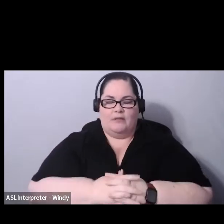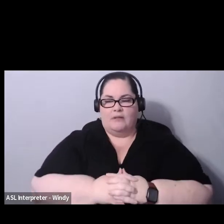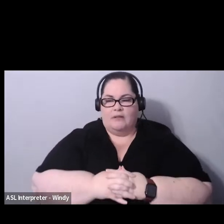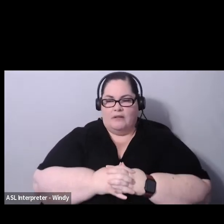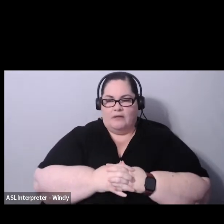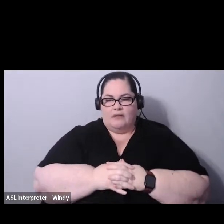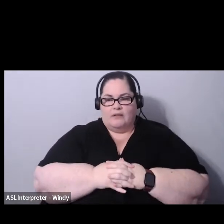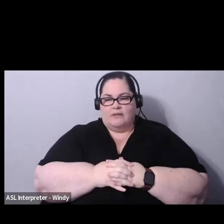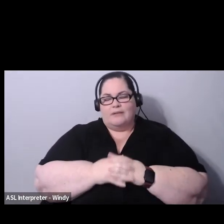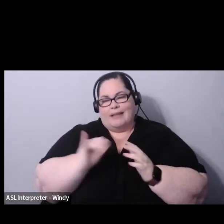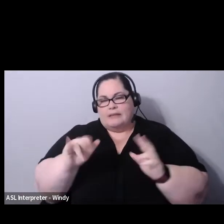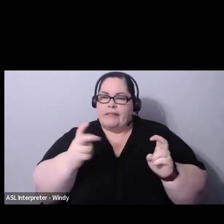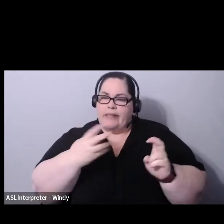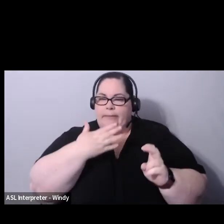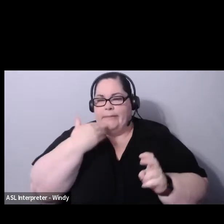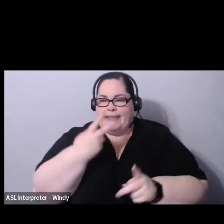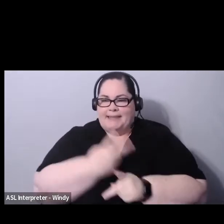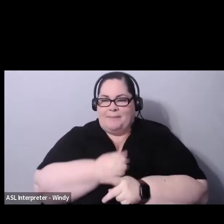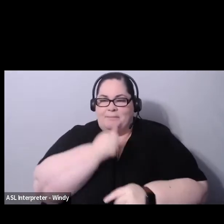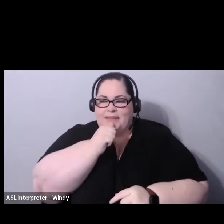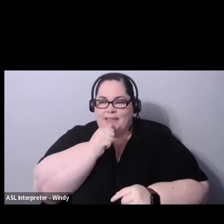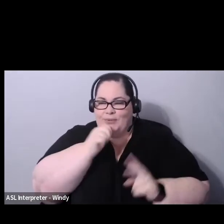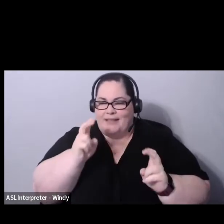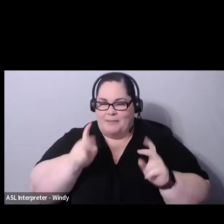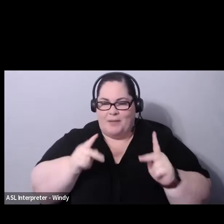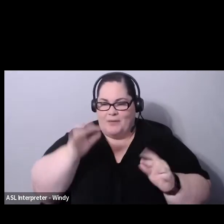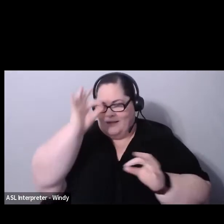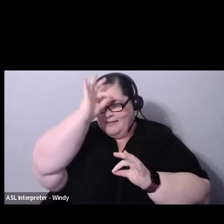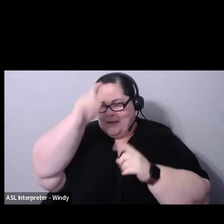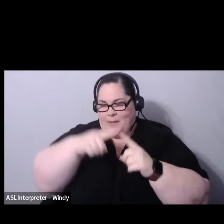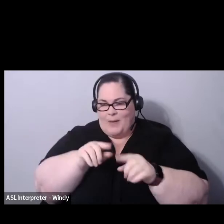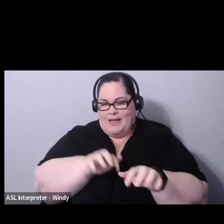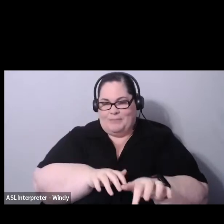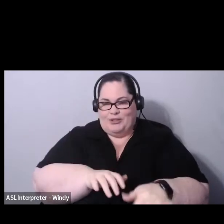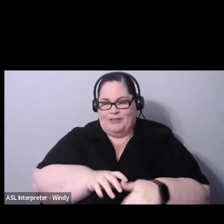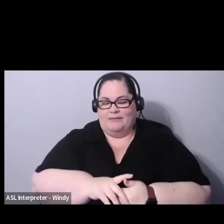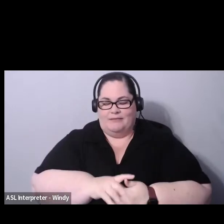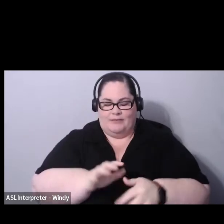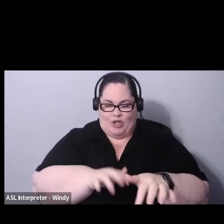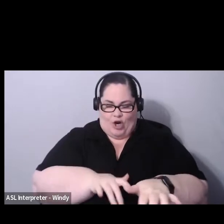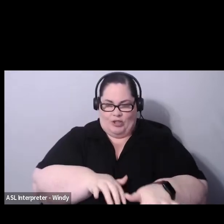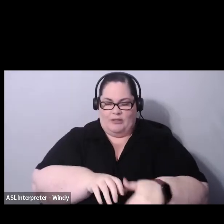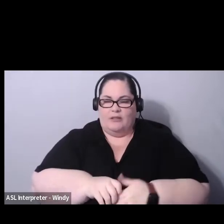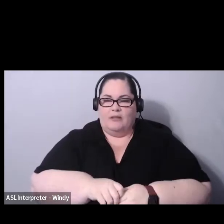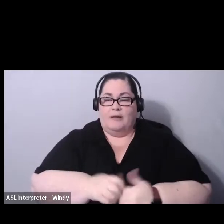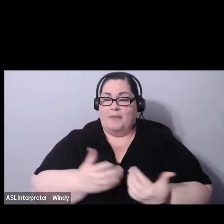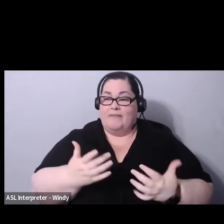times, unfortunately, whether it be an entertainment venue or a medical